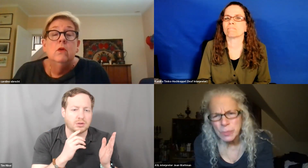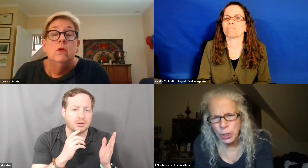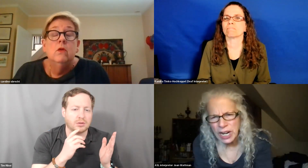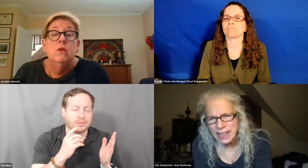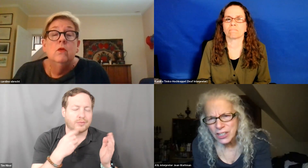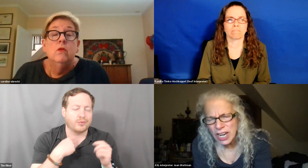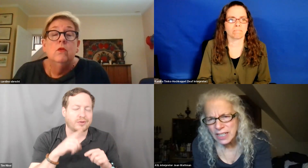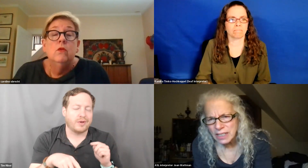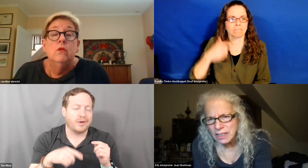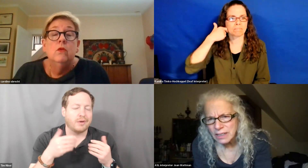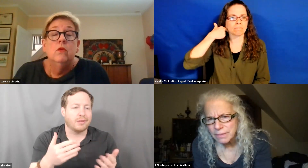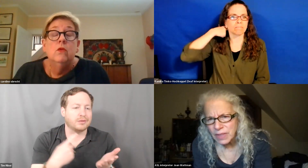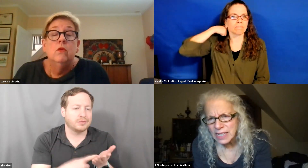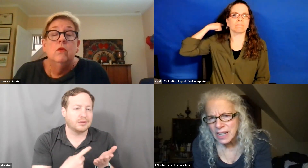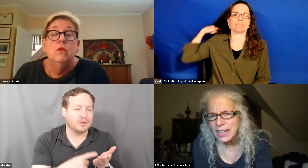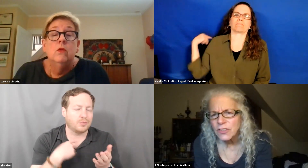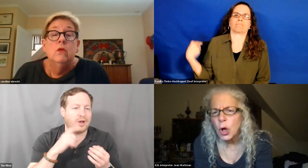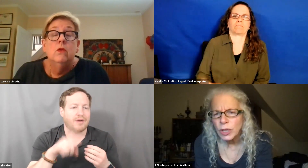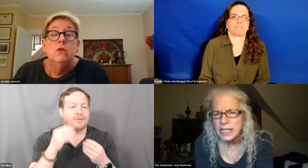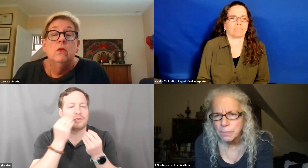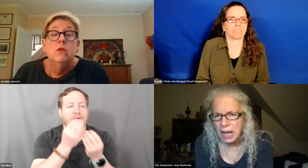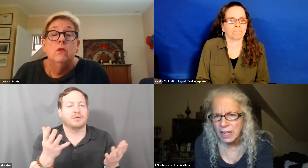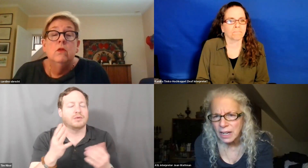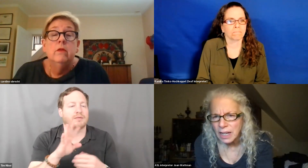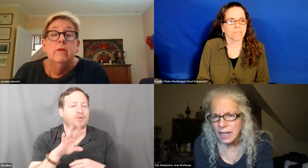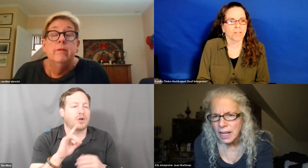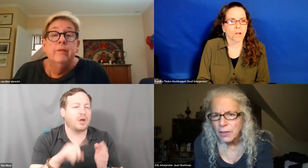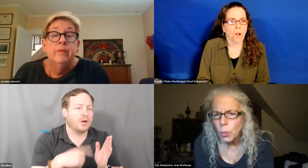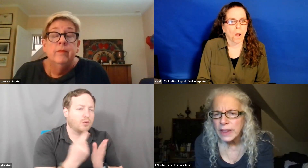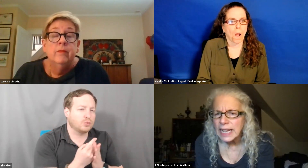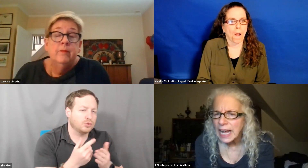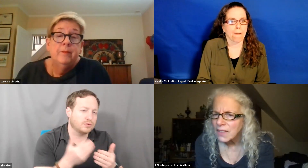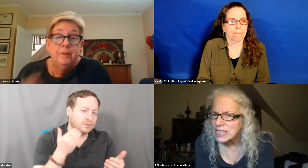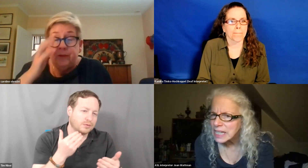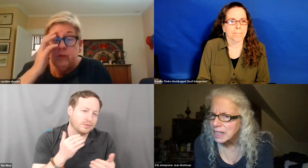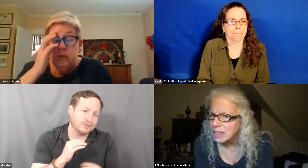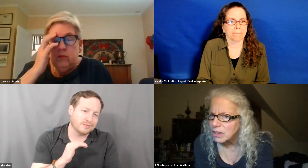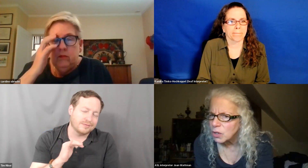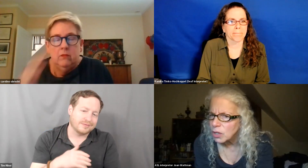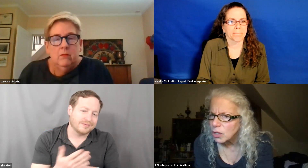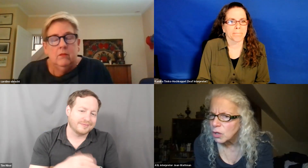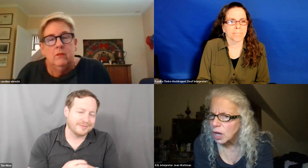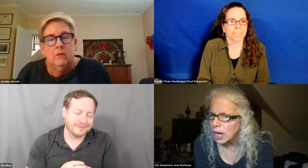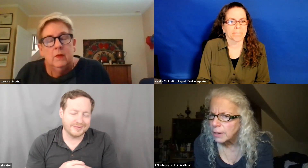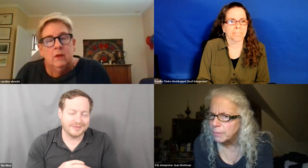we always put it on the agenda, kind of to hold the spot. The one thing I haven't said,